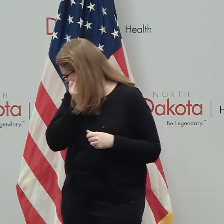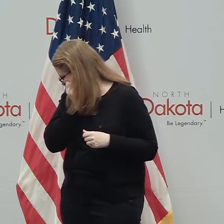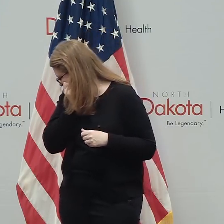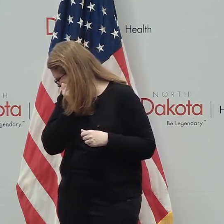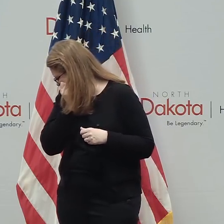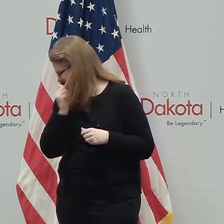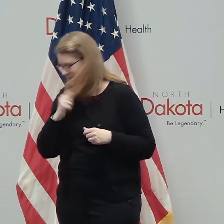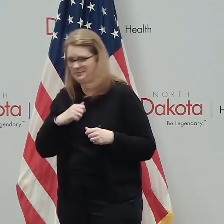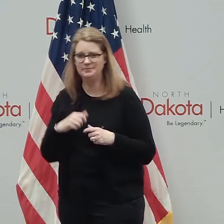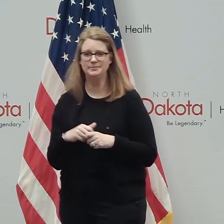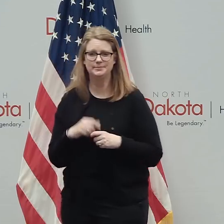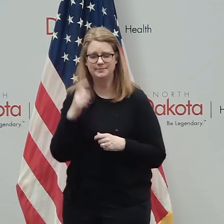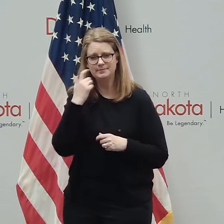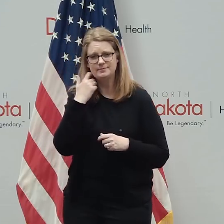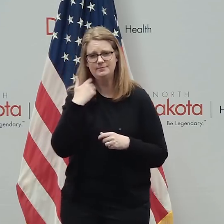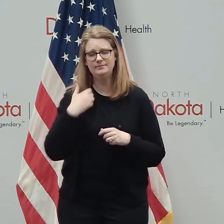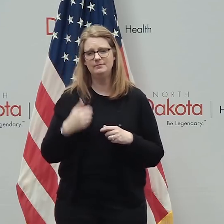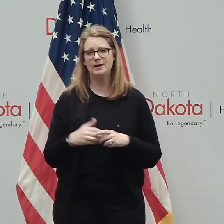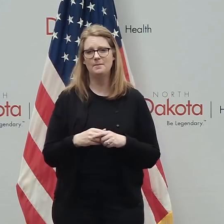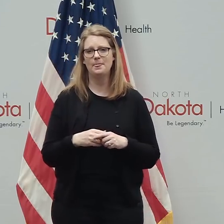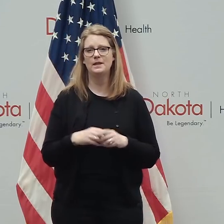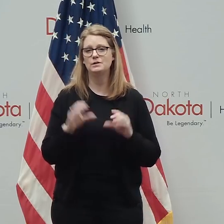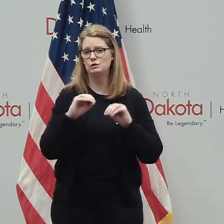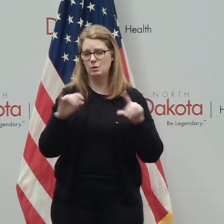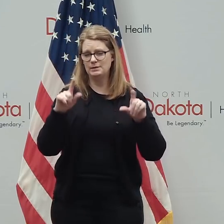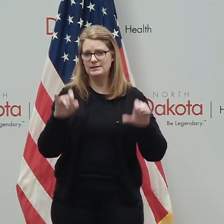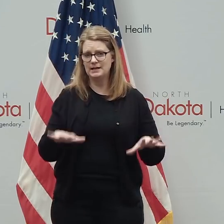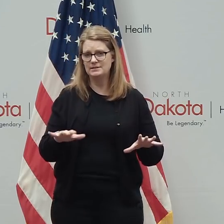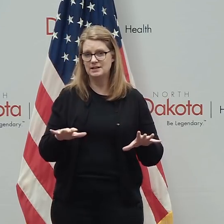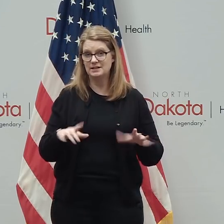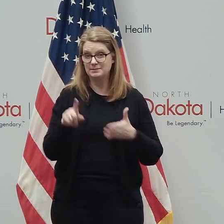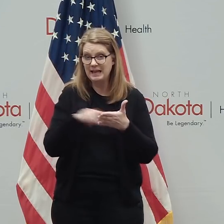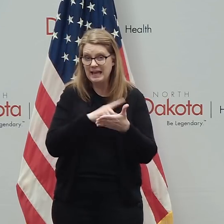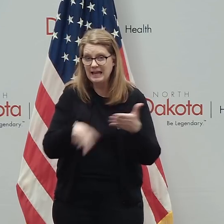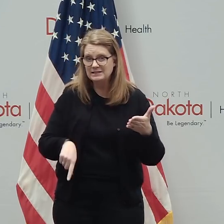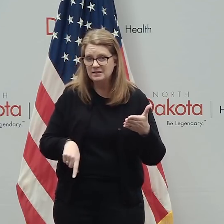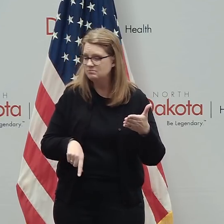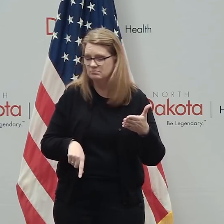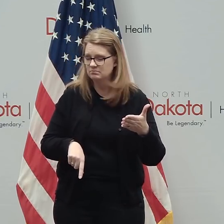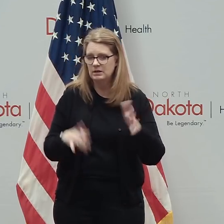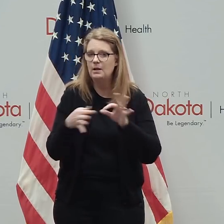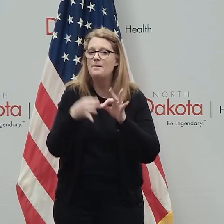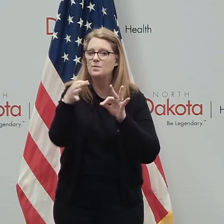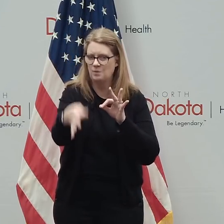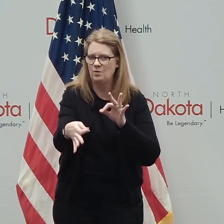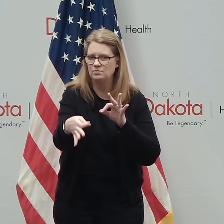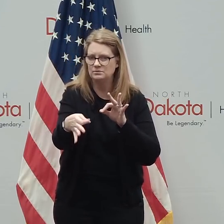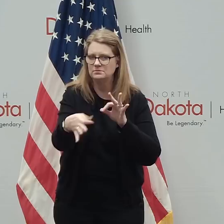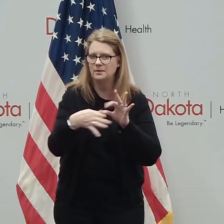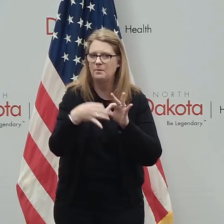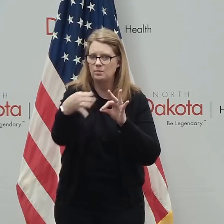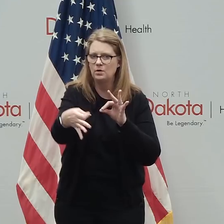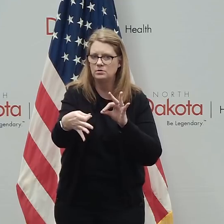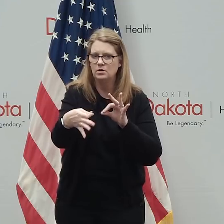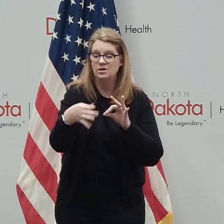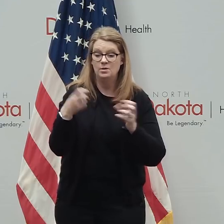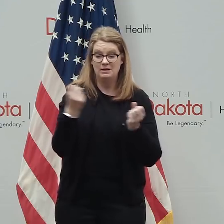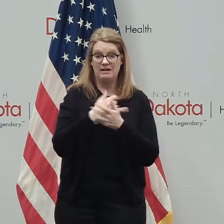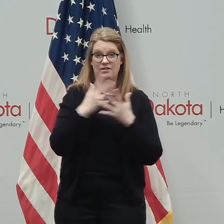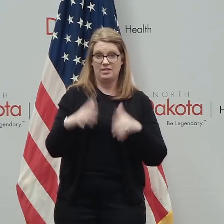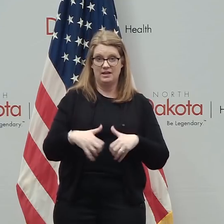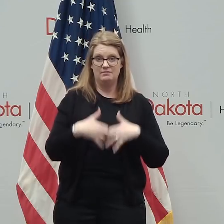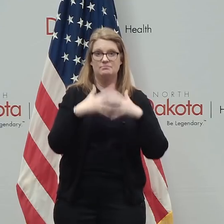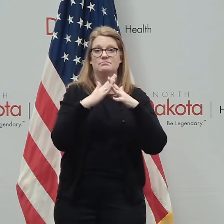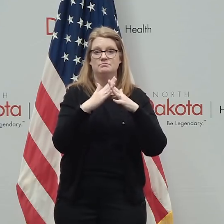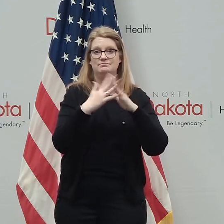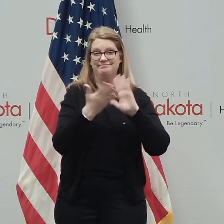haven't. I would say that no testing has been canceled. Testing has only been postponed, and as soon as we've got the capacity back up, we're going to be back